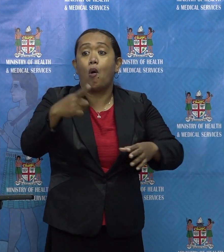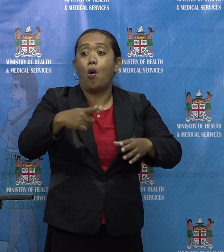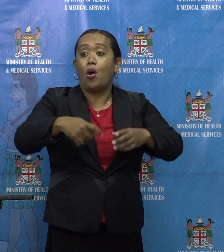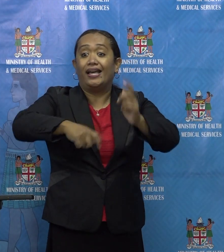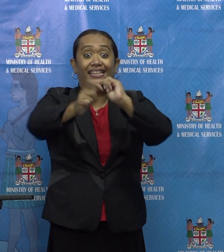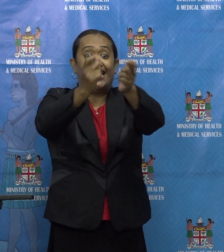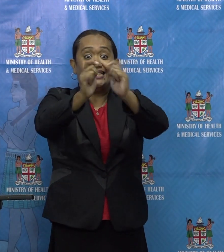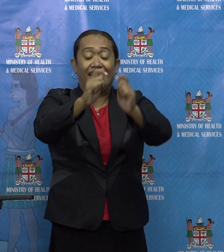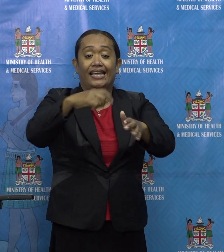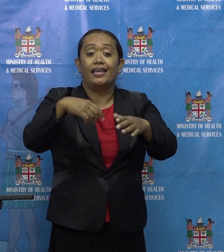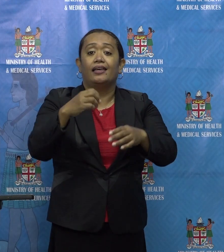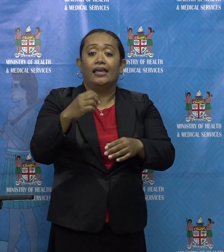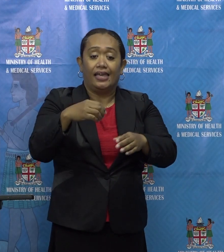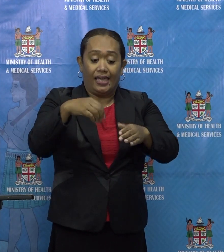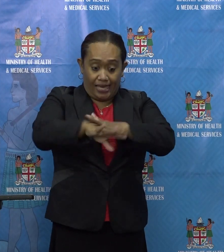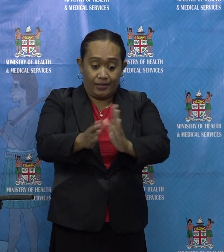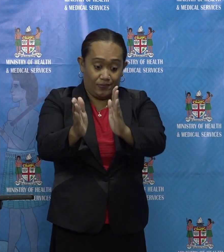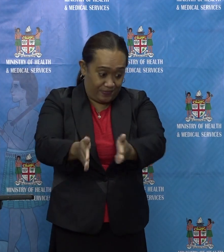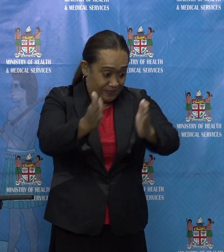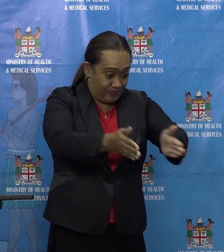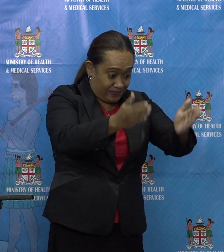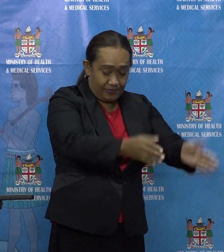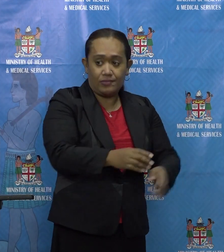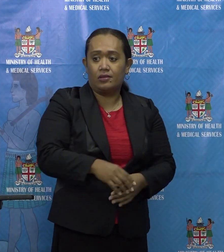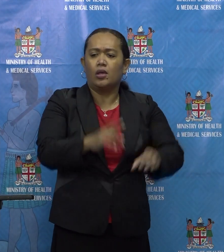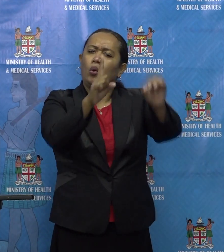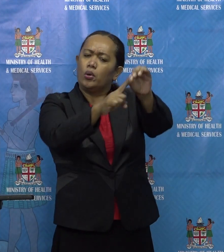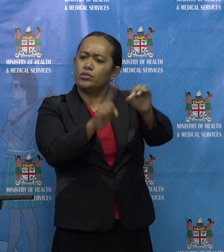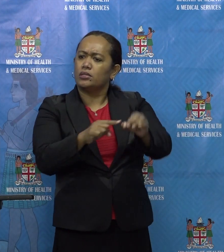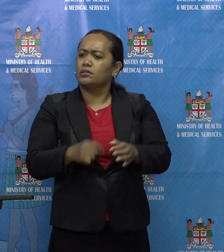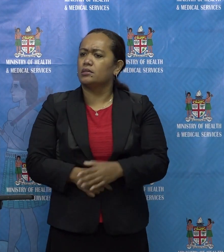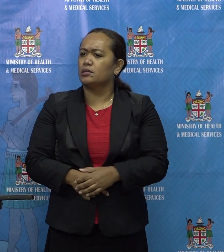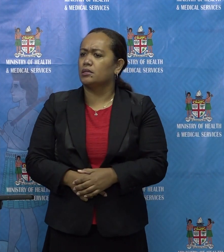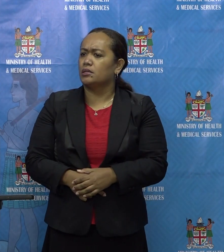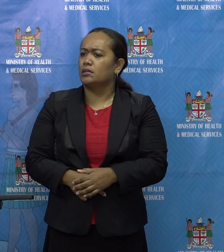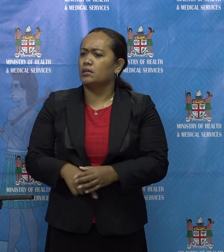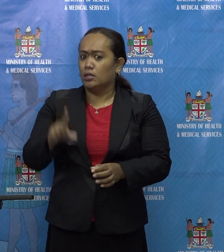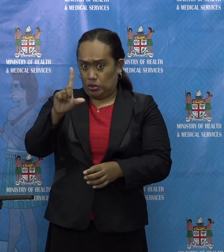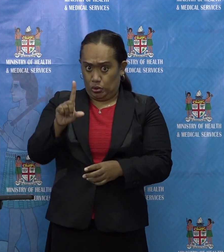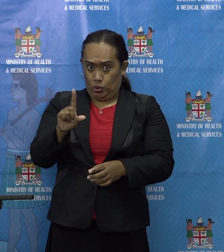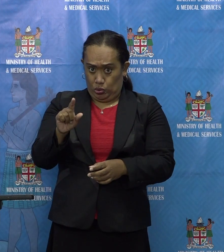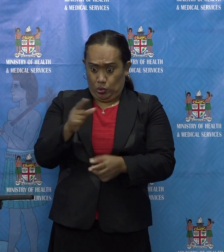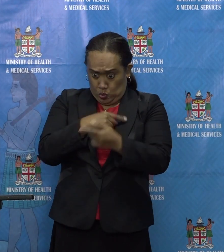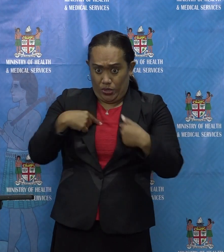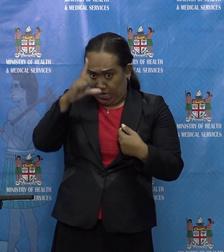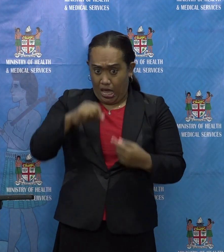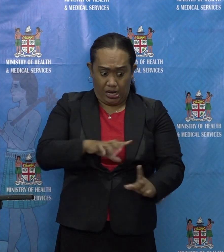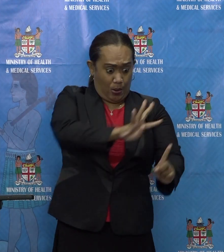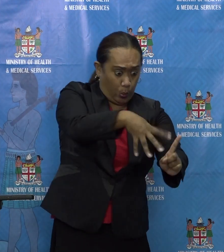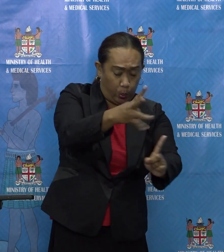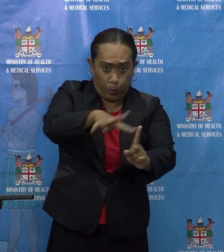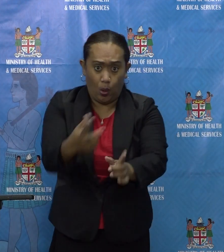the containment areas. My question is, do we have the capacity to do a